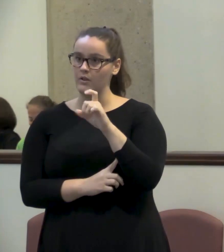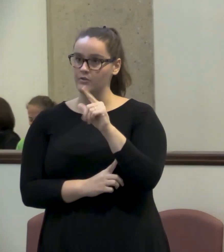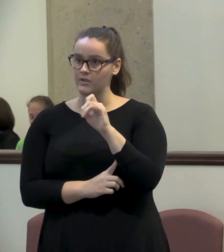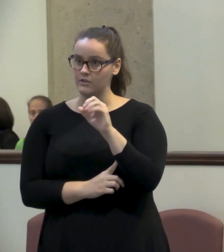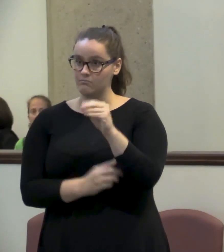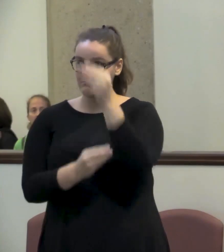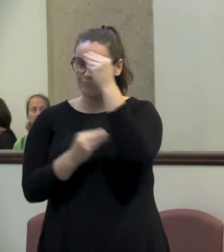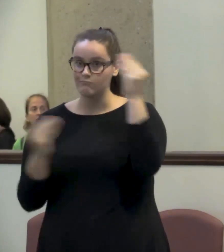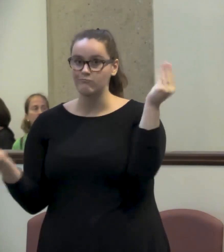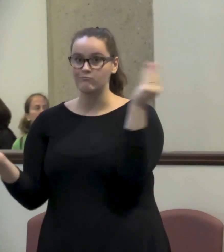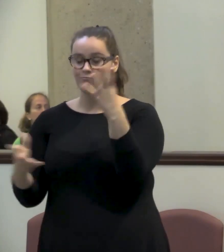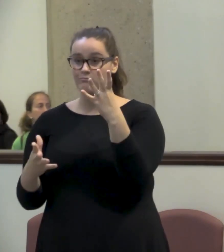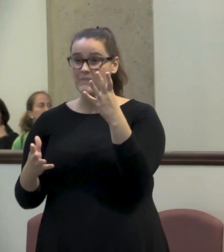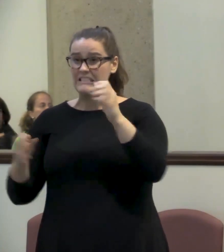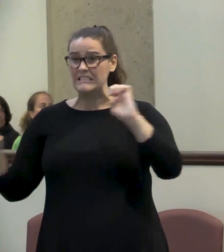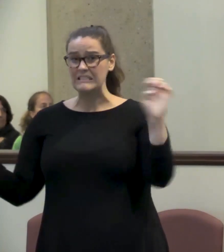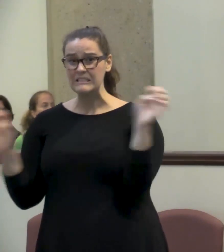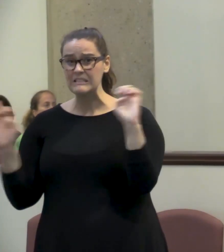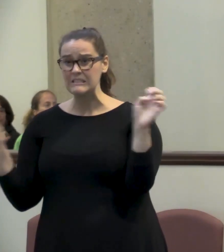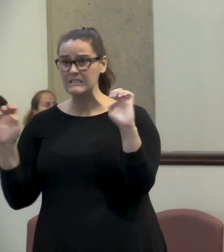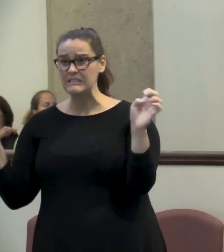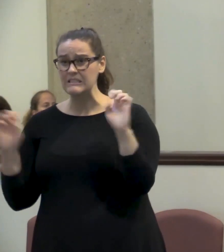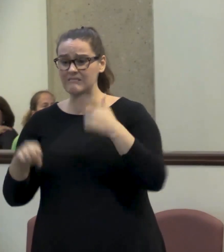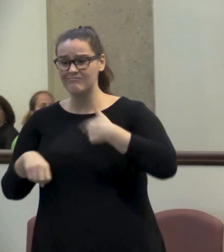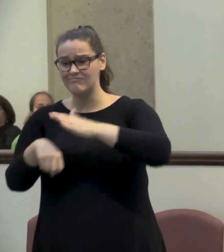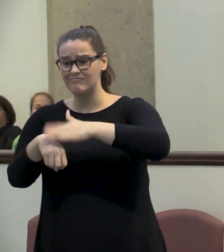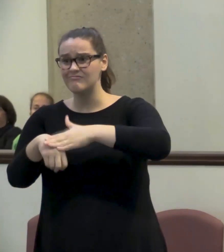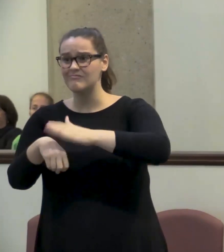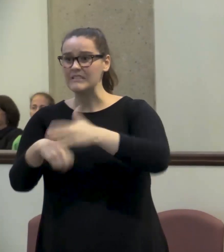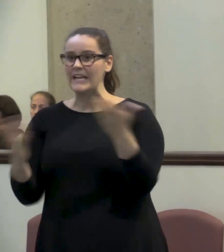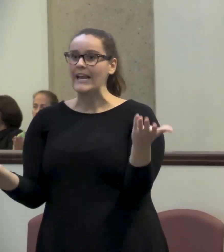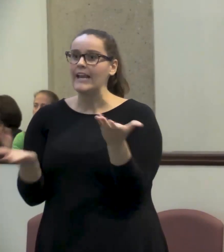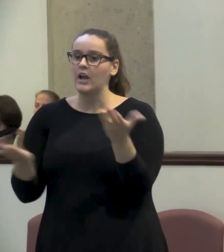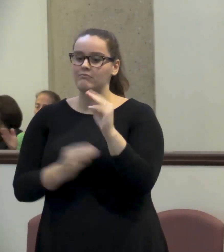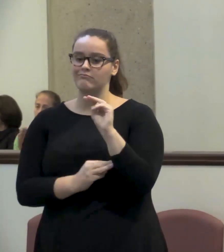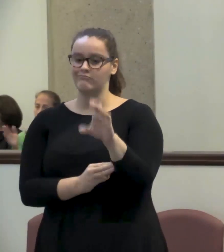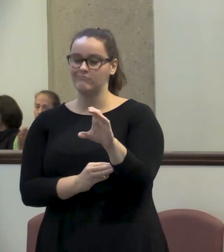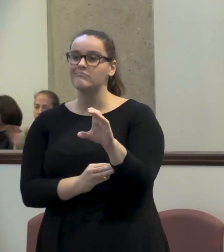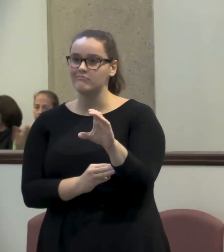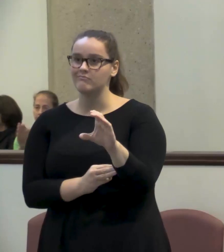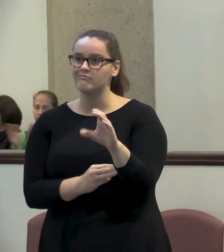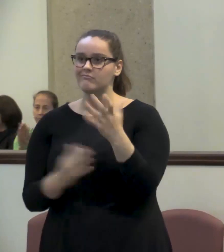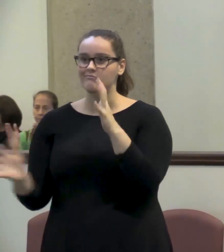declaring climate an emergency in Montgomery County. So yeah, let's...